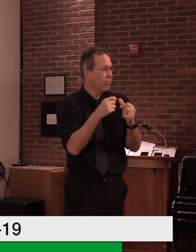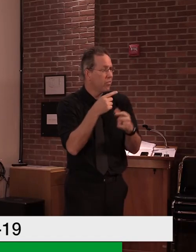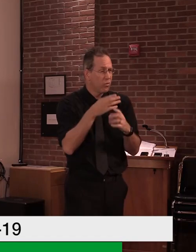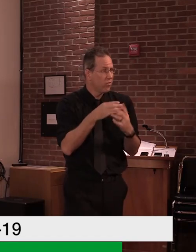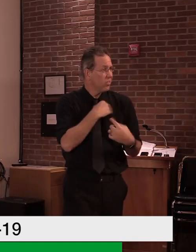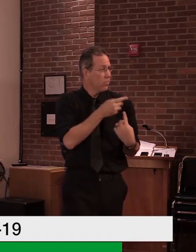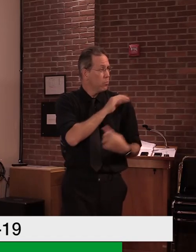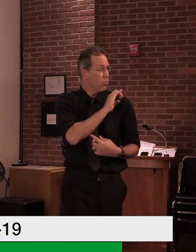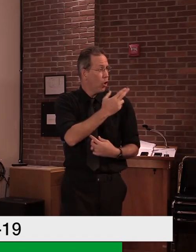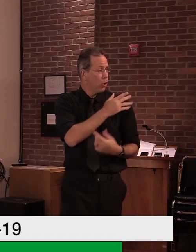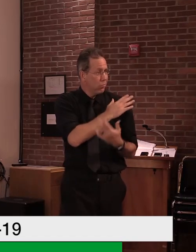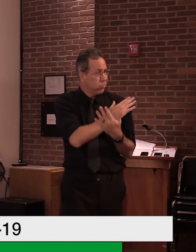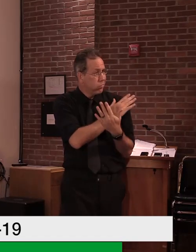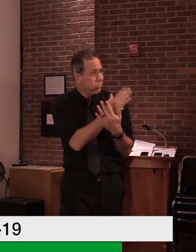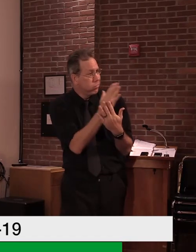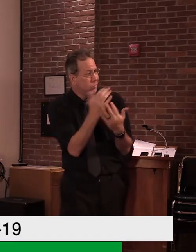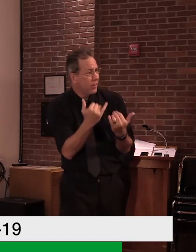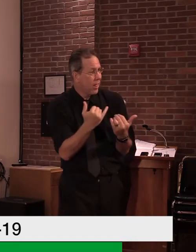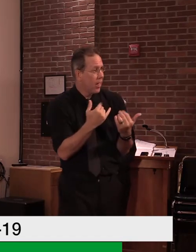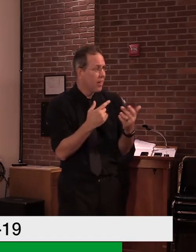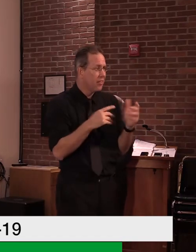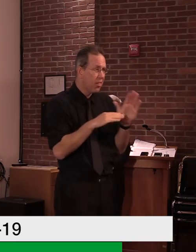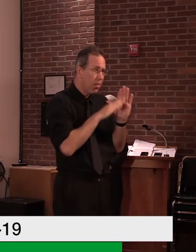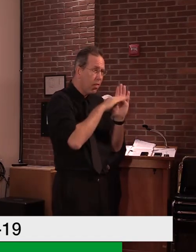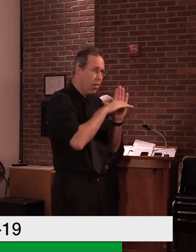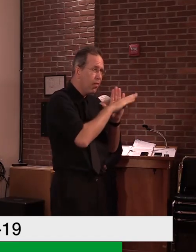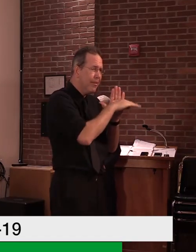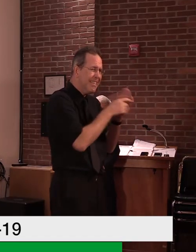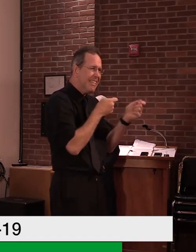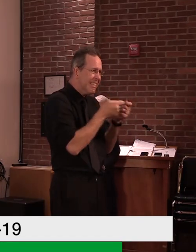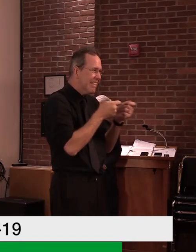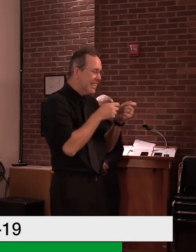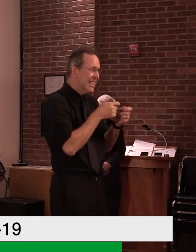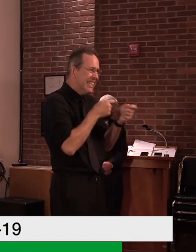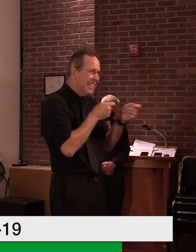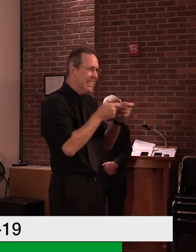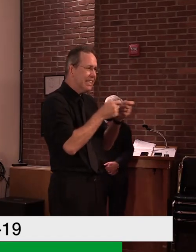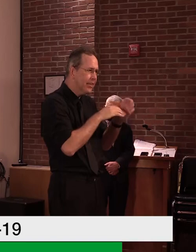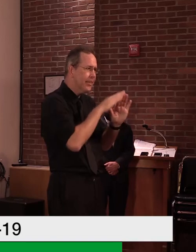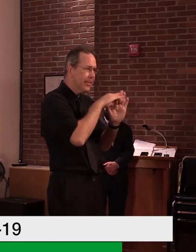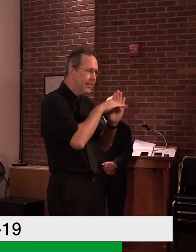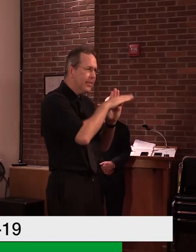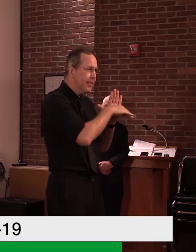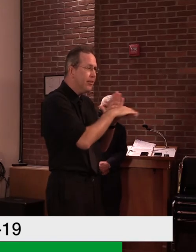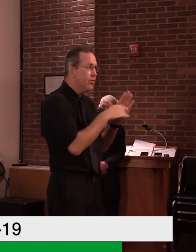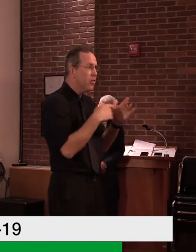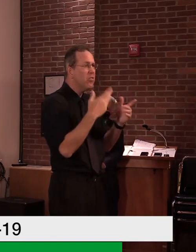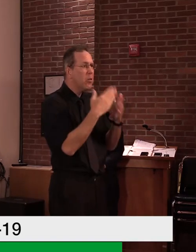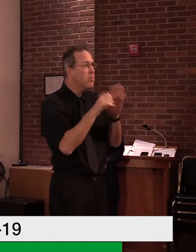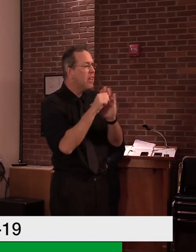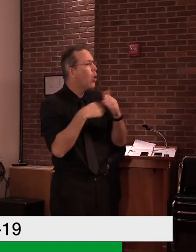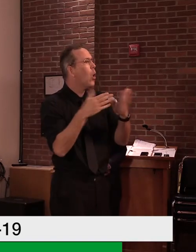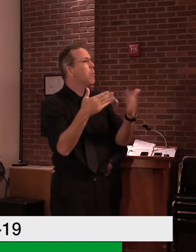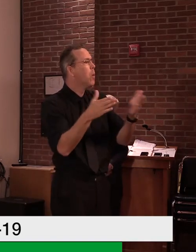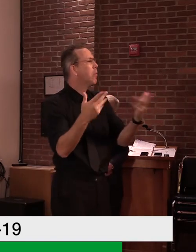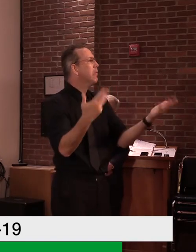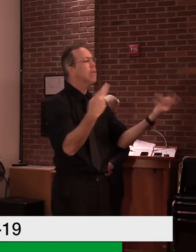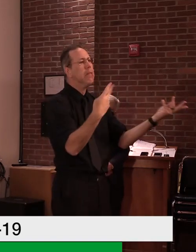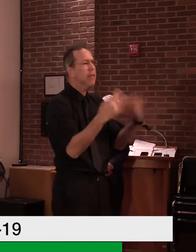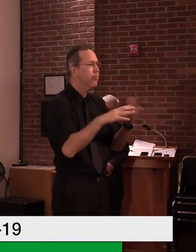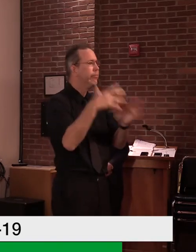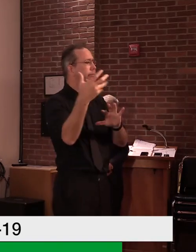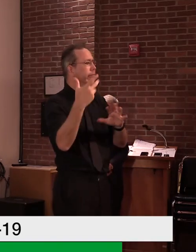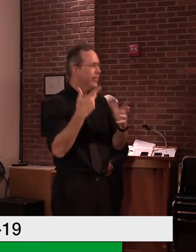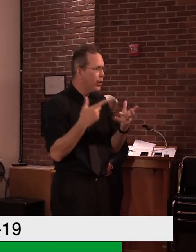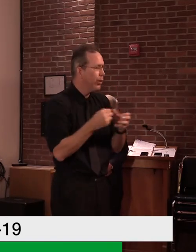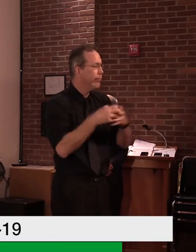it needed to before a lot of very dramatic reopening activities occurred in various places. So that's how I would answer